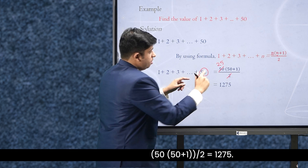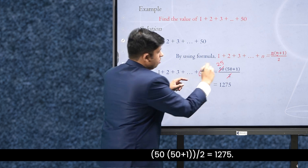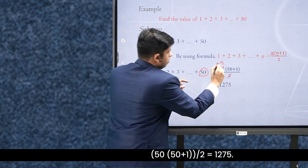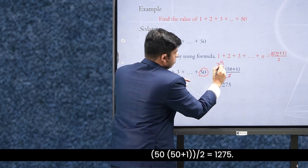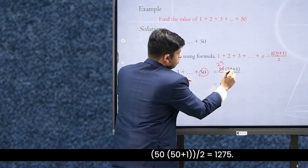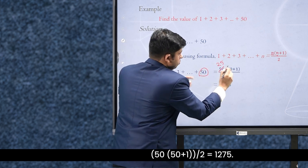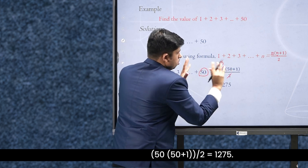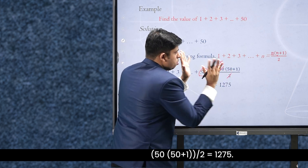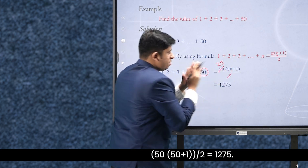1275.